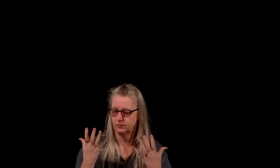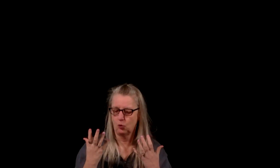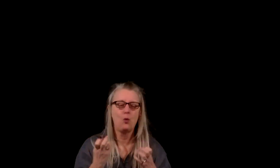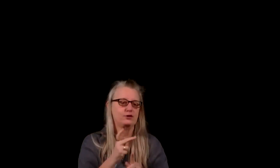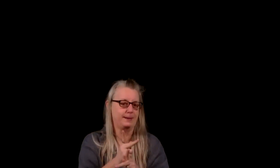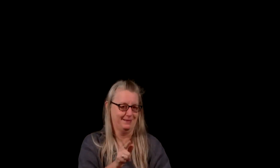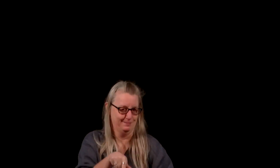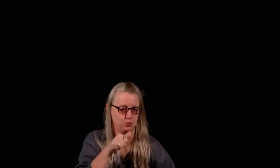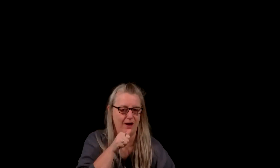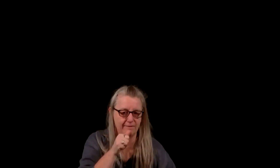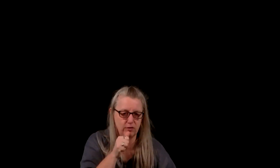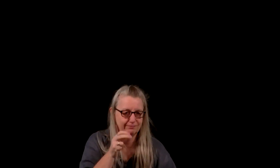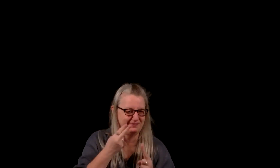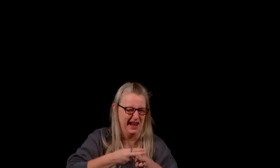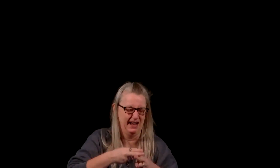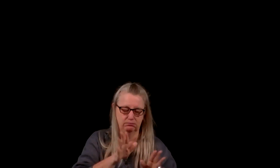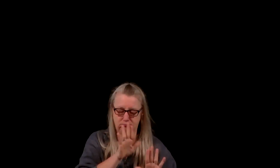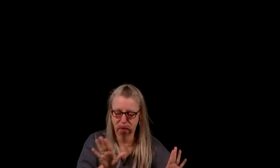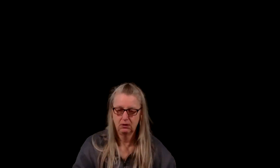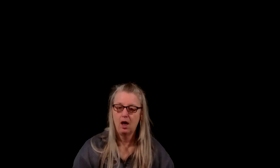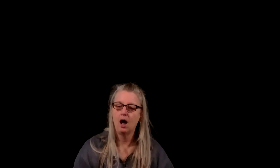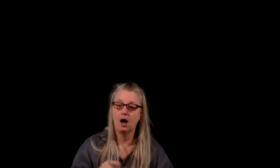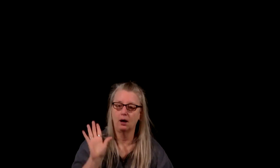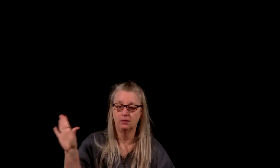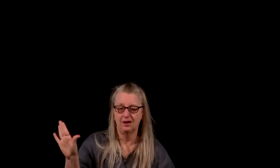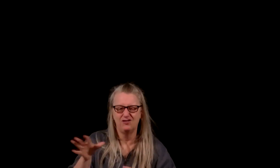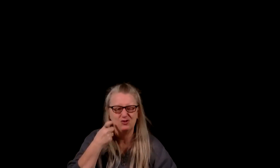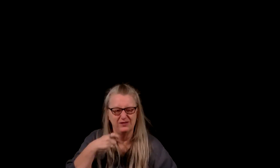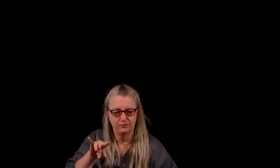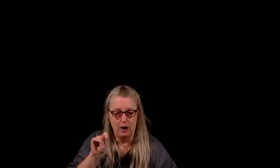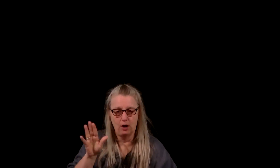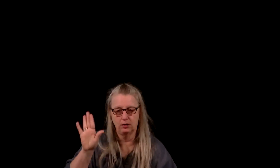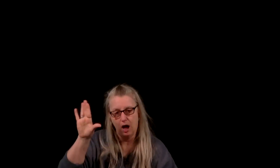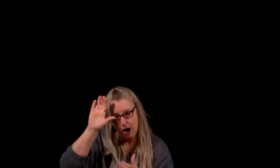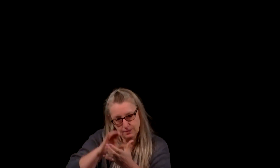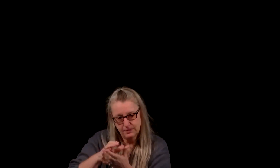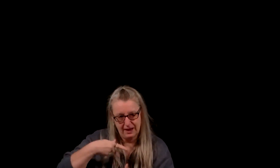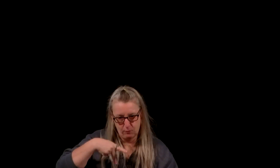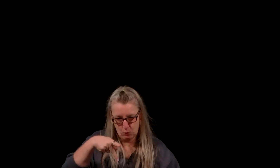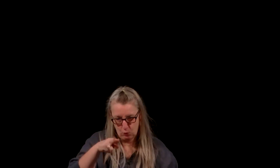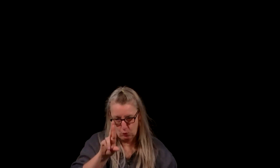Fingers crossed. Want to help you keep it private. Recently found out.